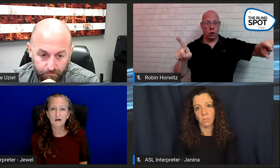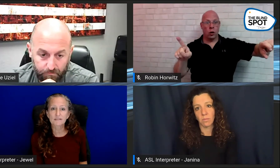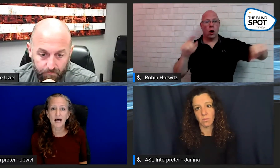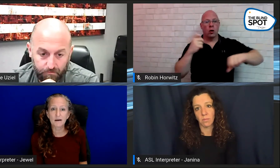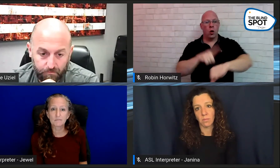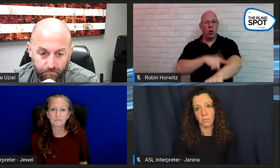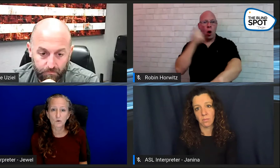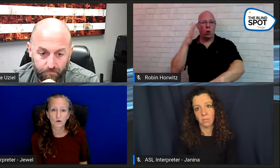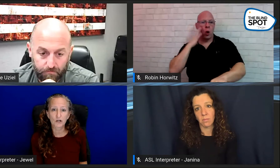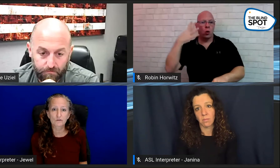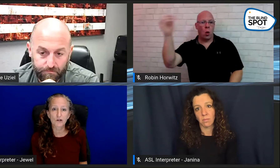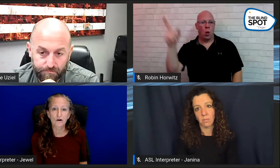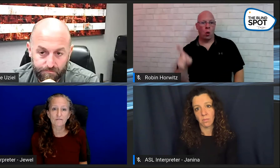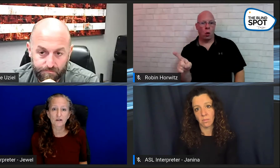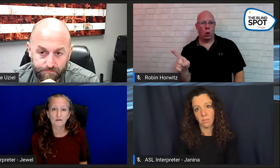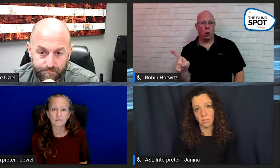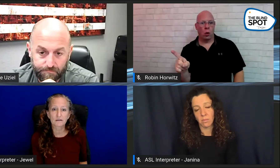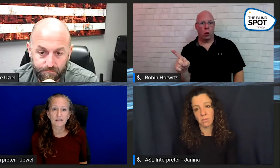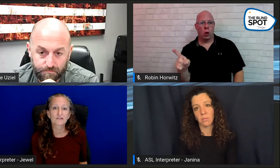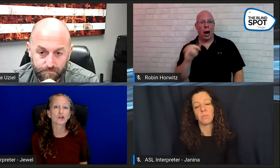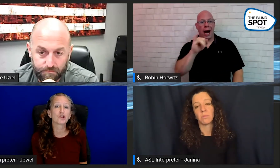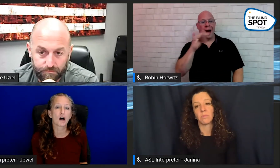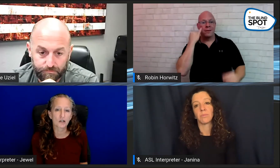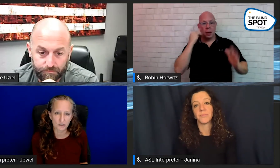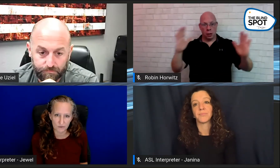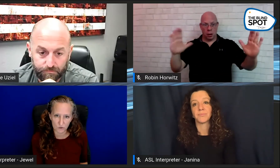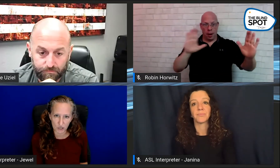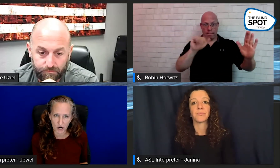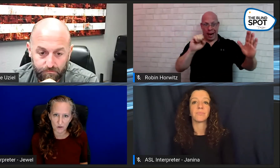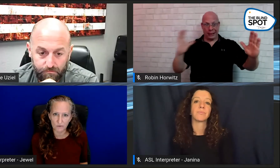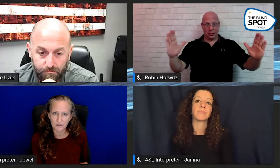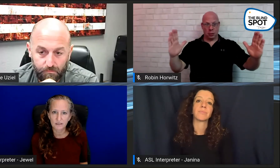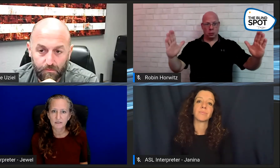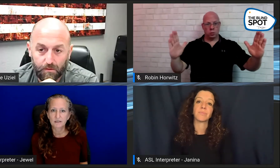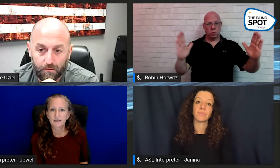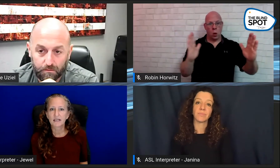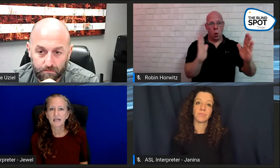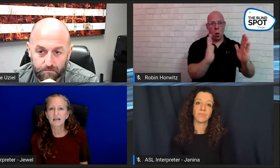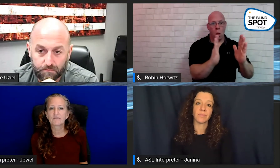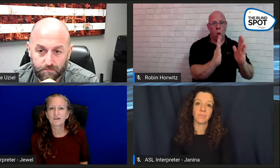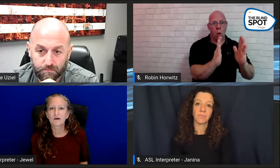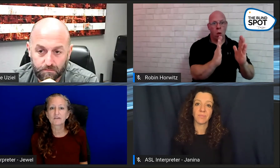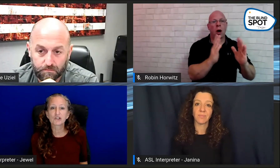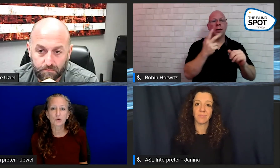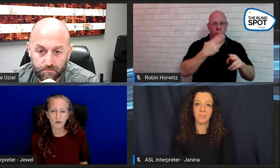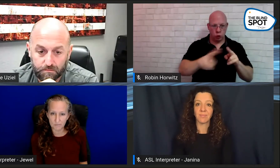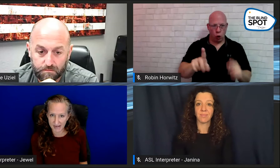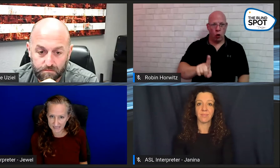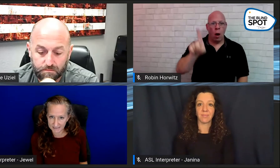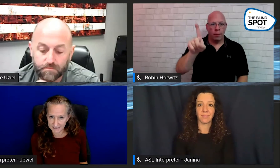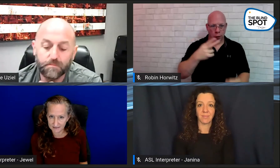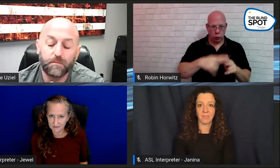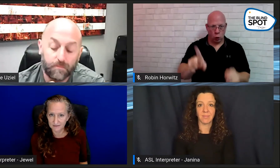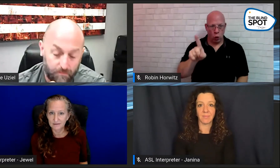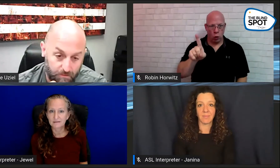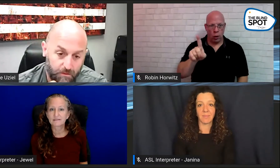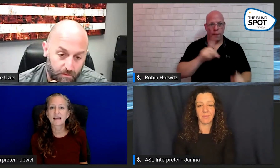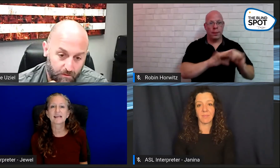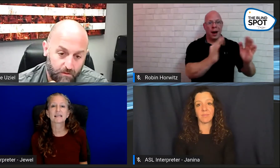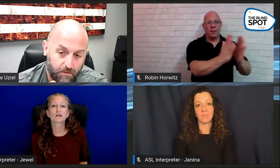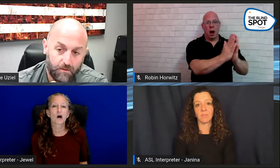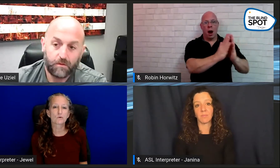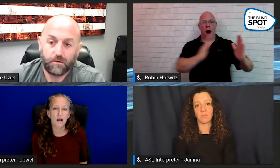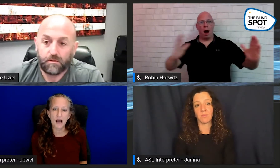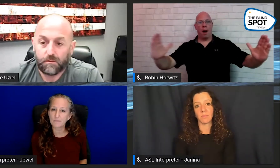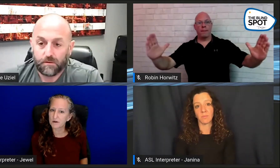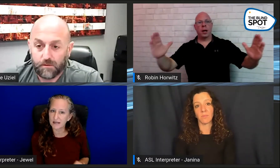once it goes up or goes over, the longer it will go. If you have a short base, then